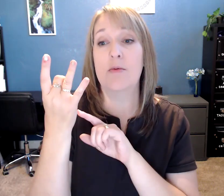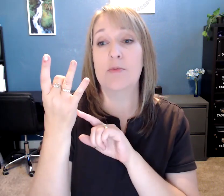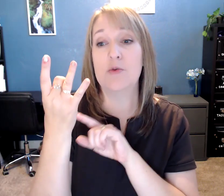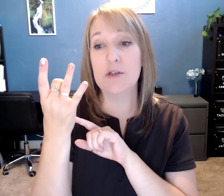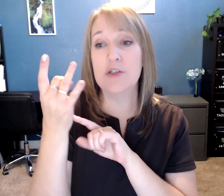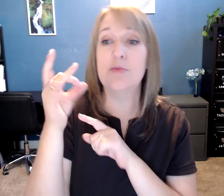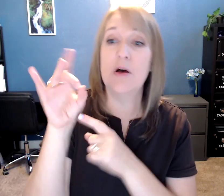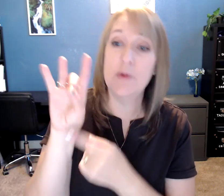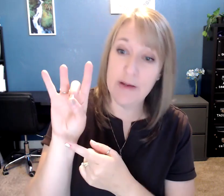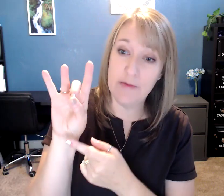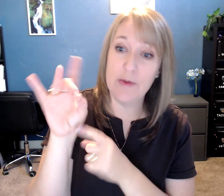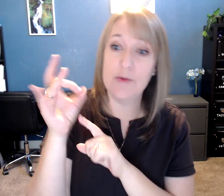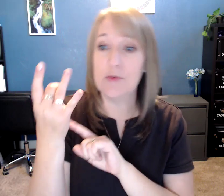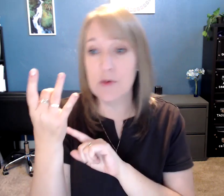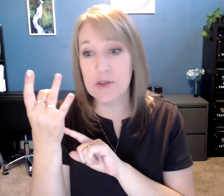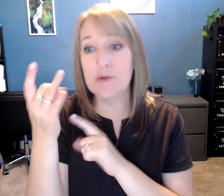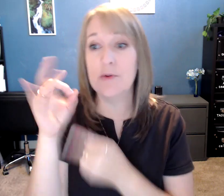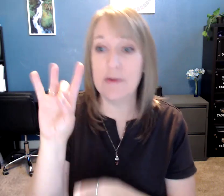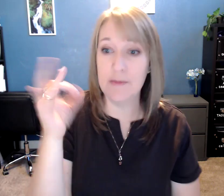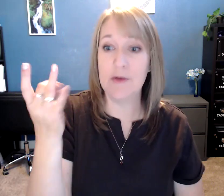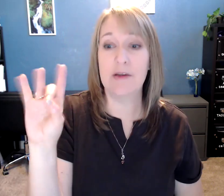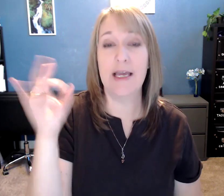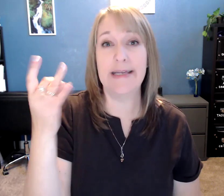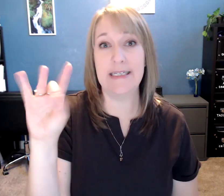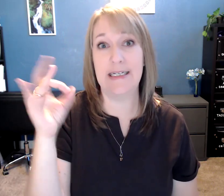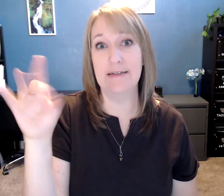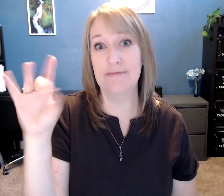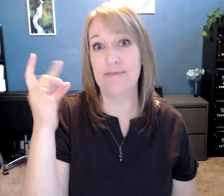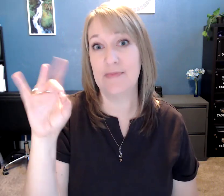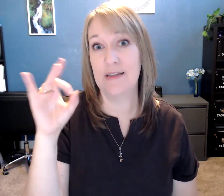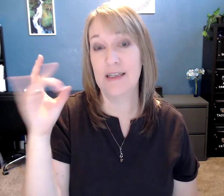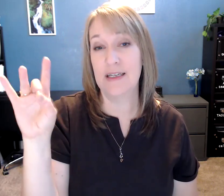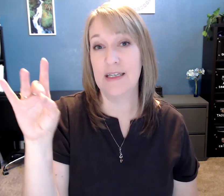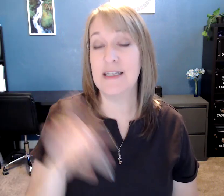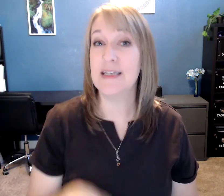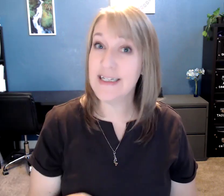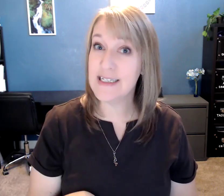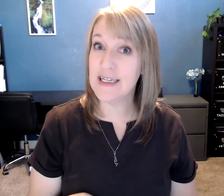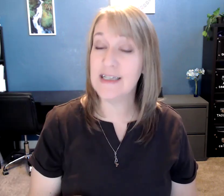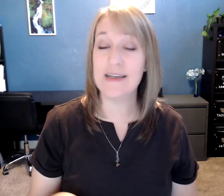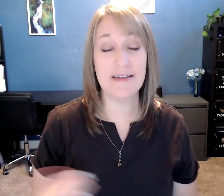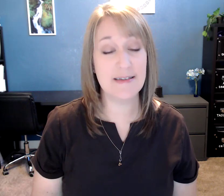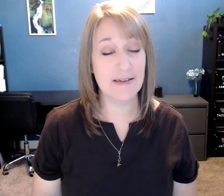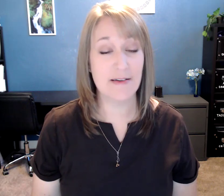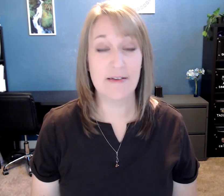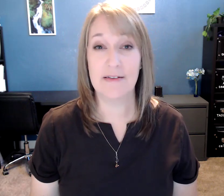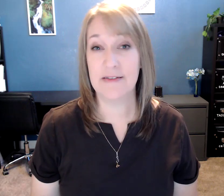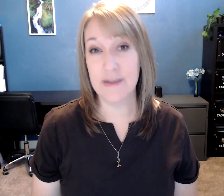Palm towards you, palm away from you, towards you, away from you. 18. And then 19 is